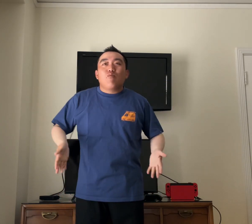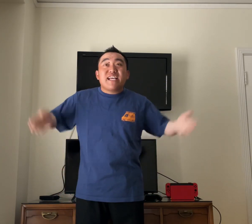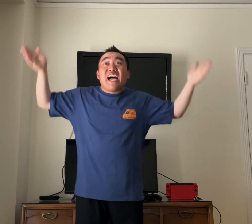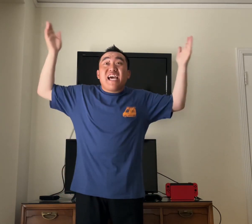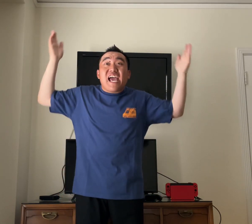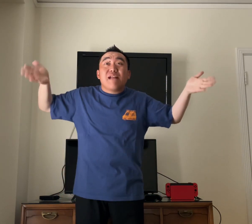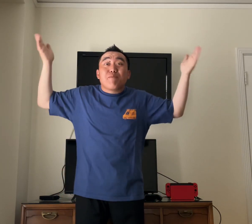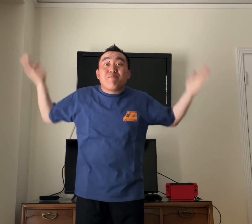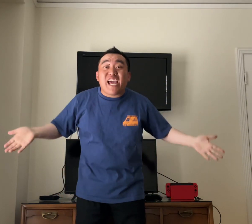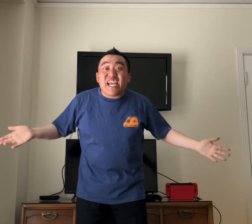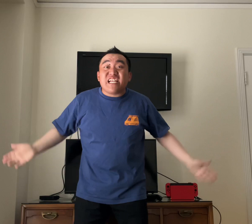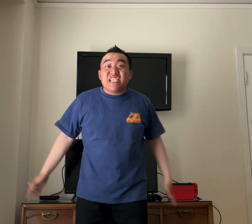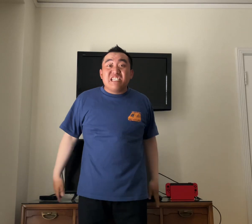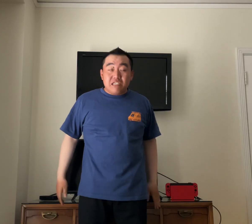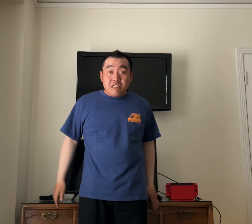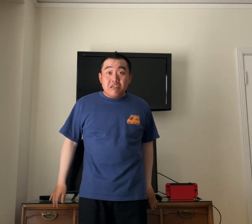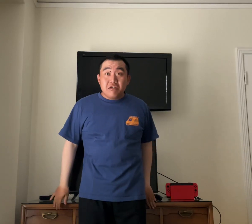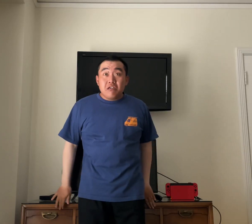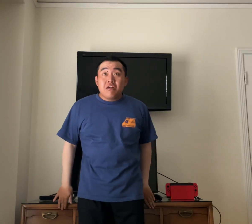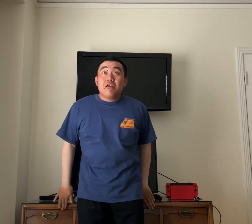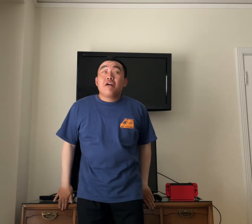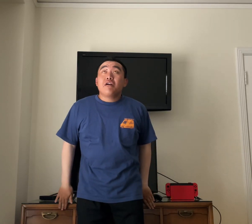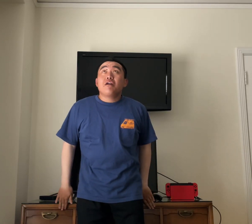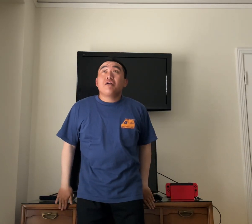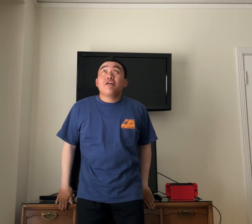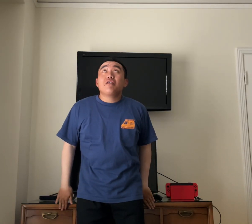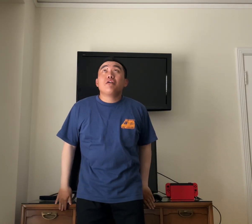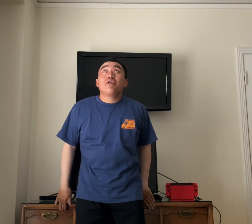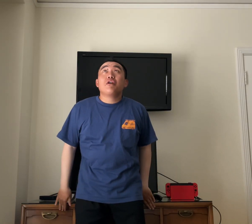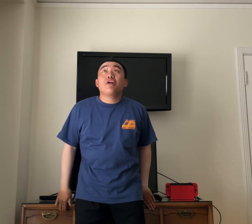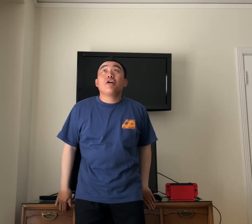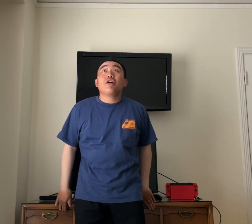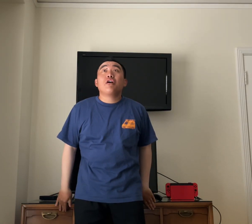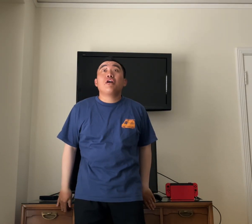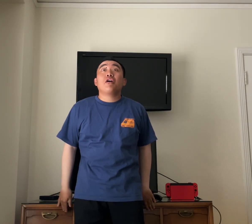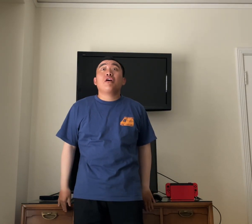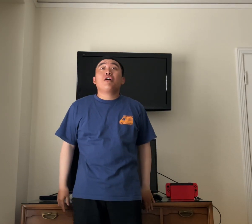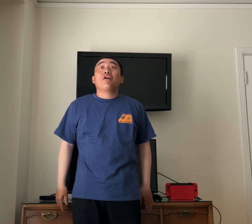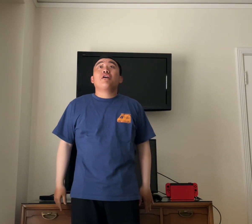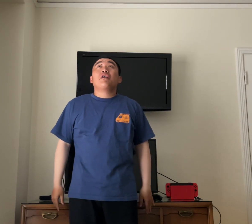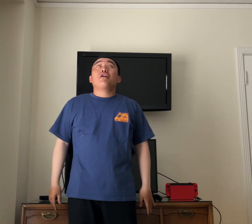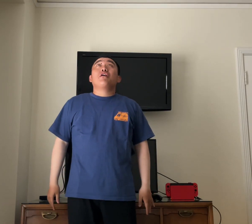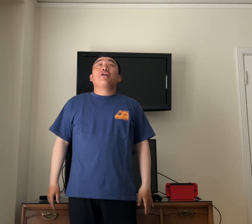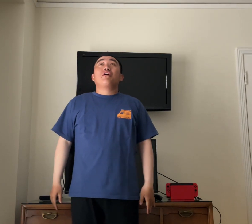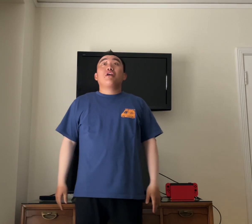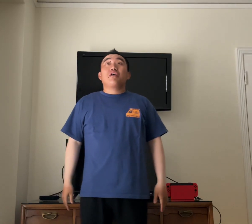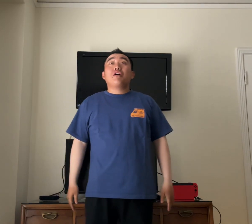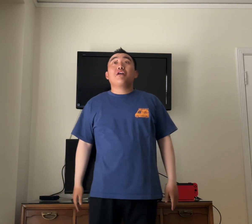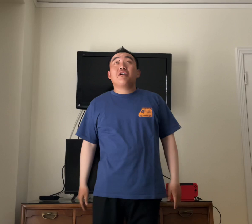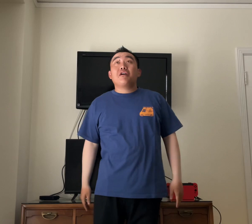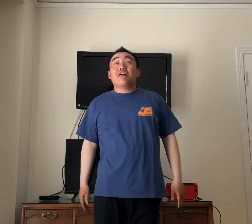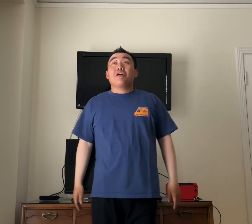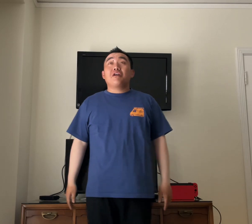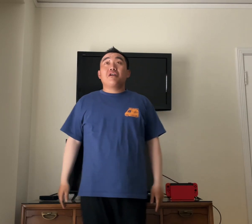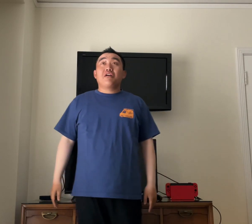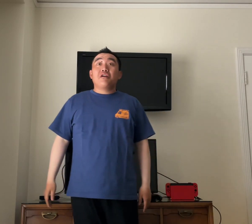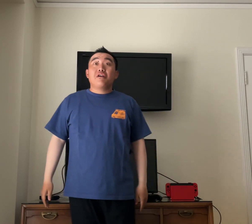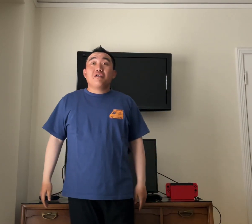got an enema. I'll take it easy when I'm dead. I'm chicken ass with